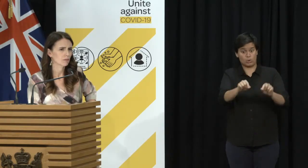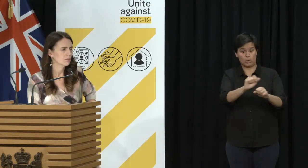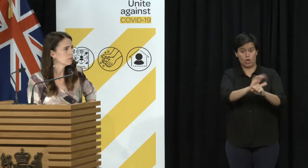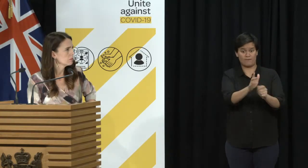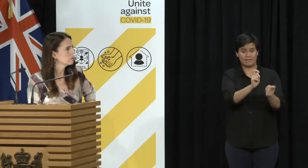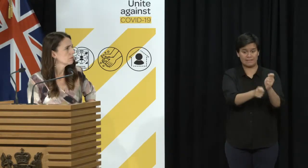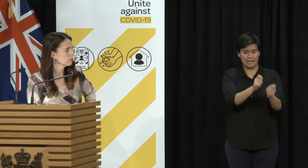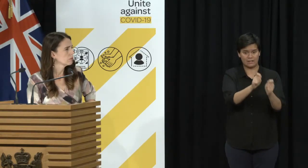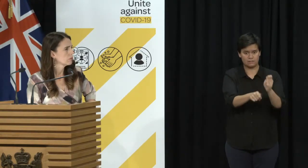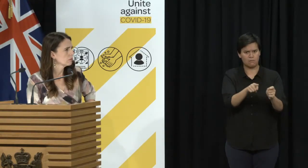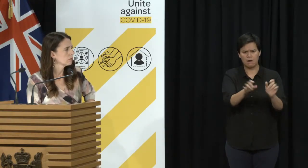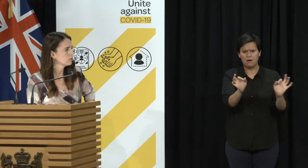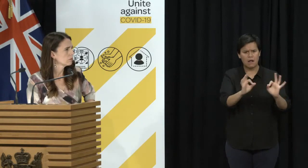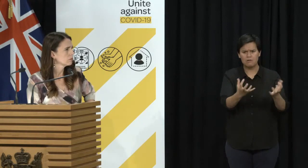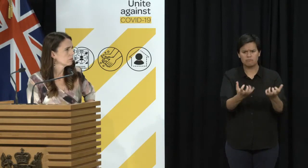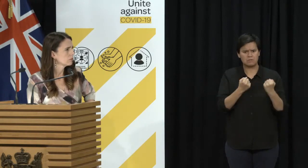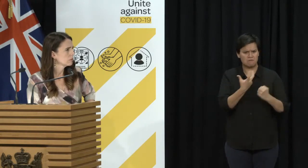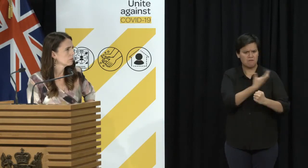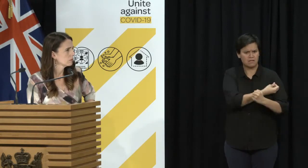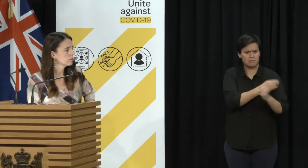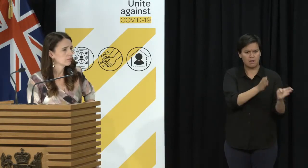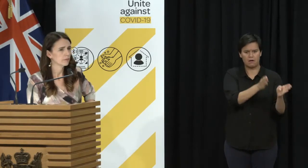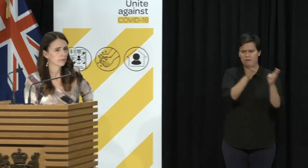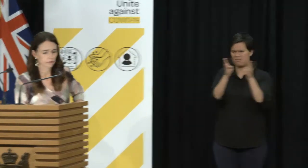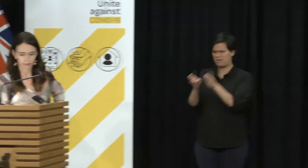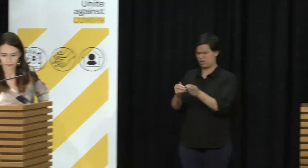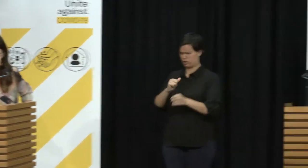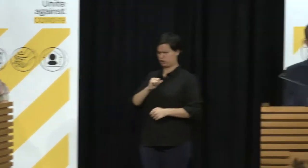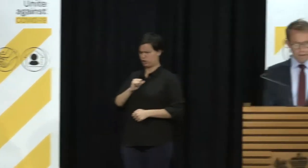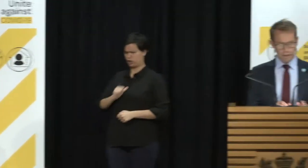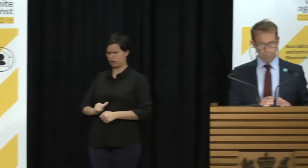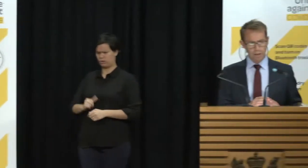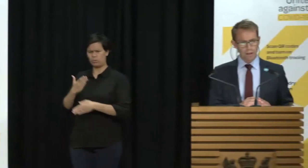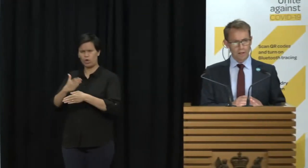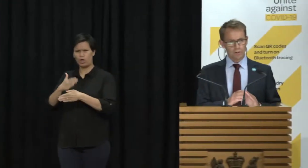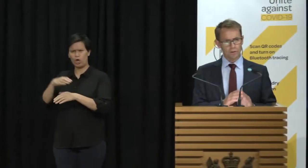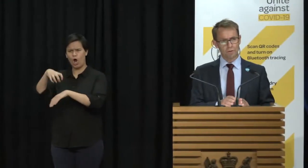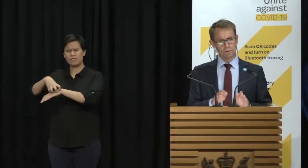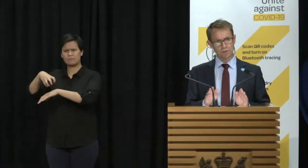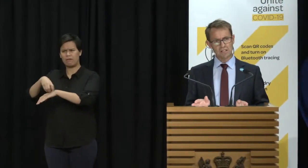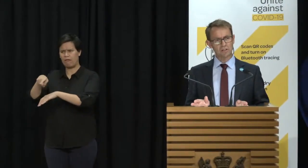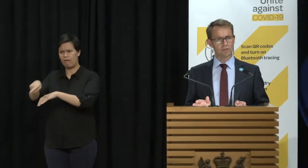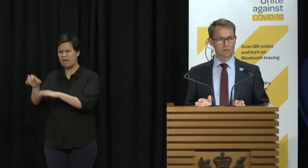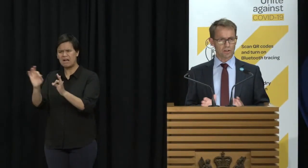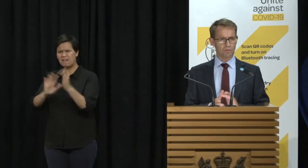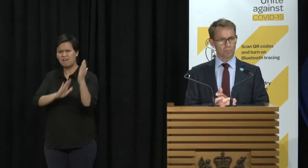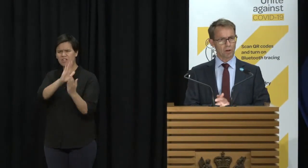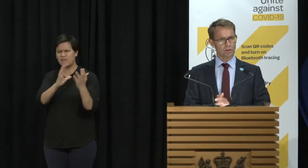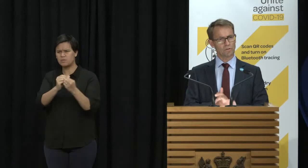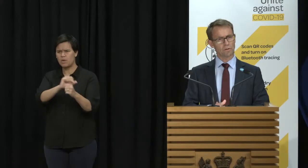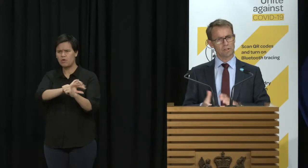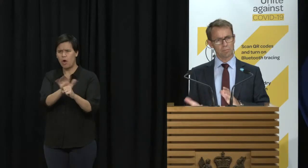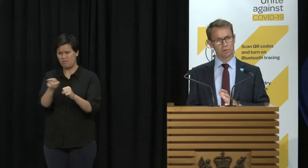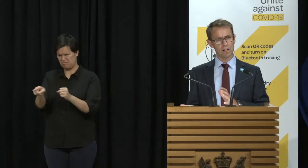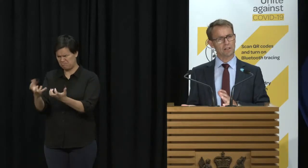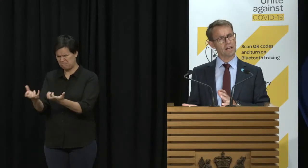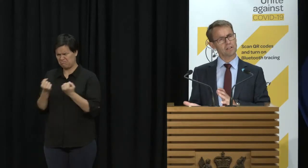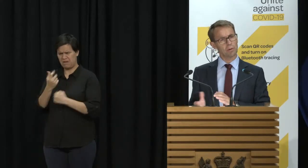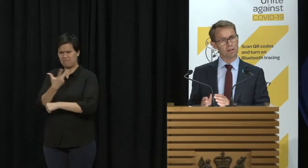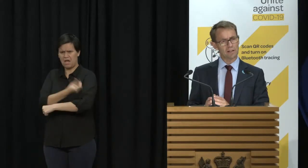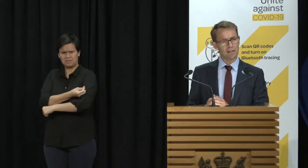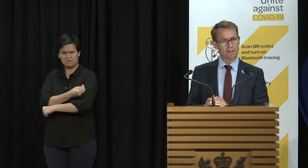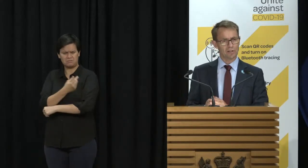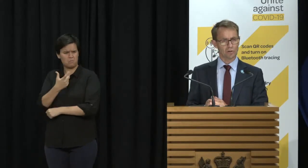what priority should be given there? So I can make a couple of comments. First of all, different centres use different approaches. For example, down